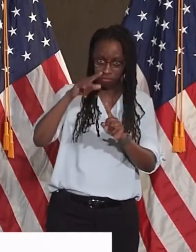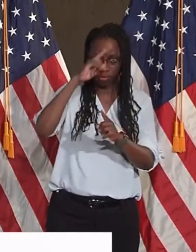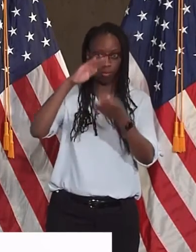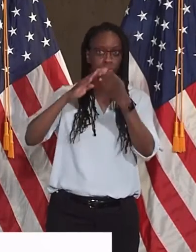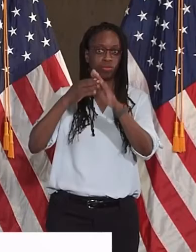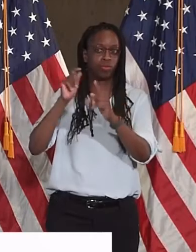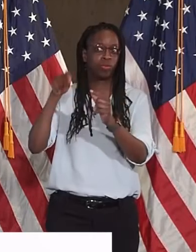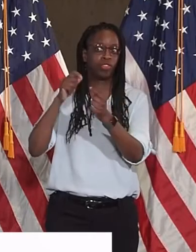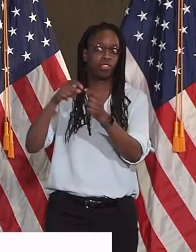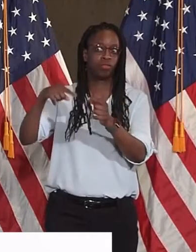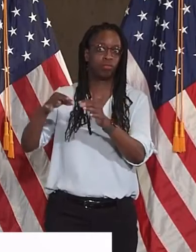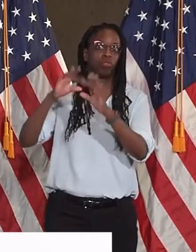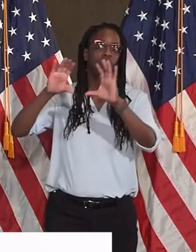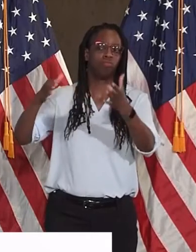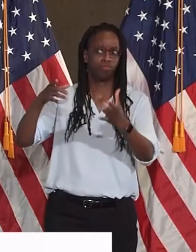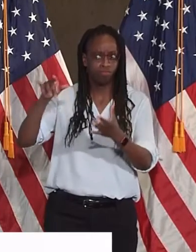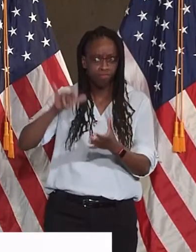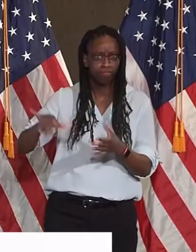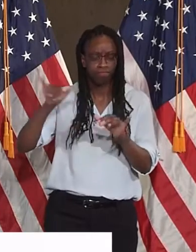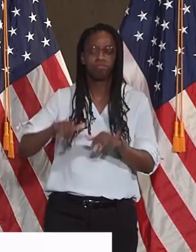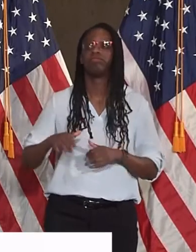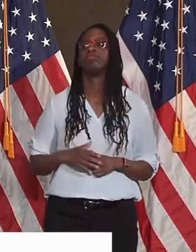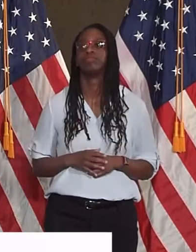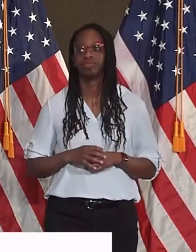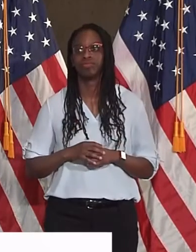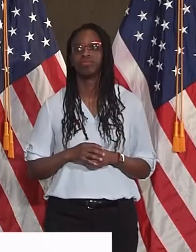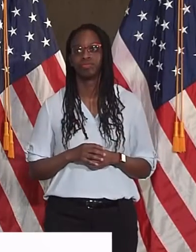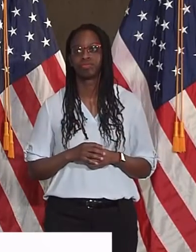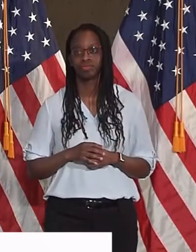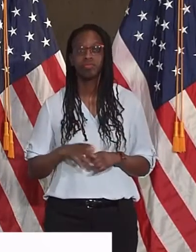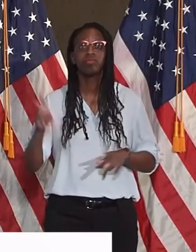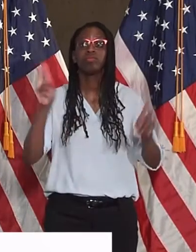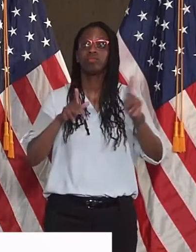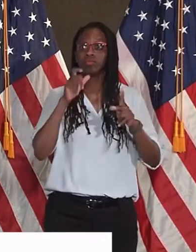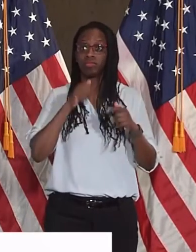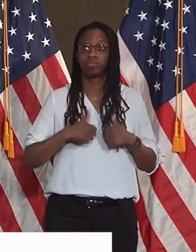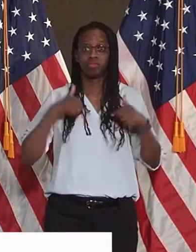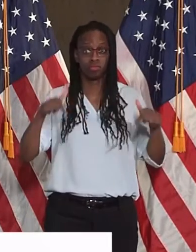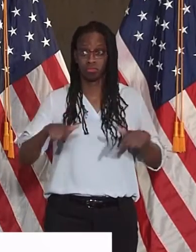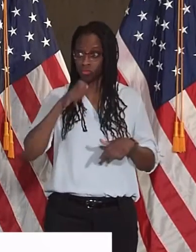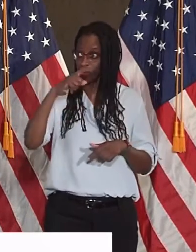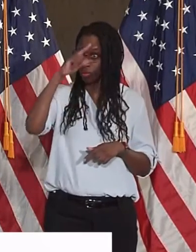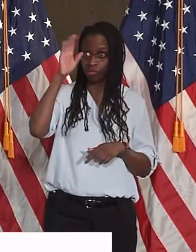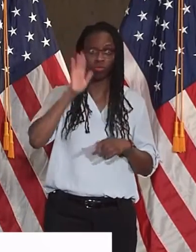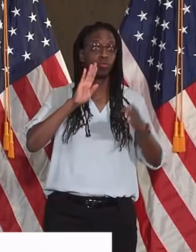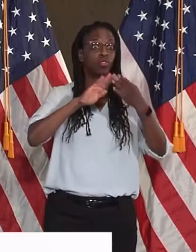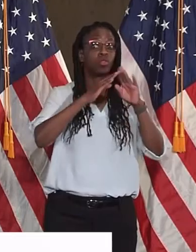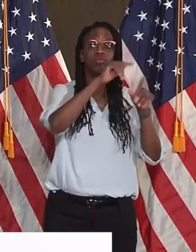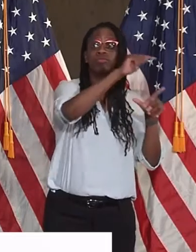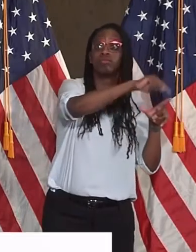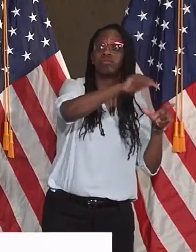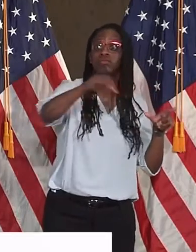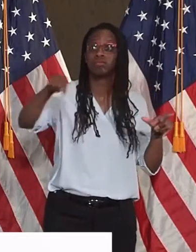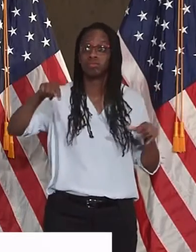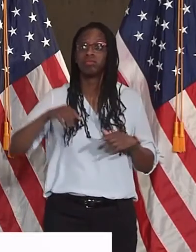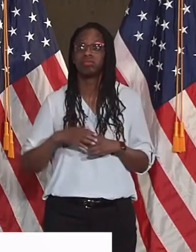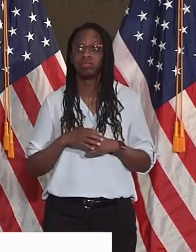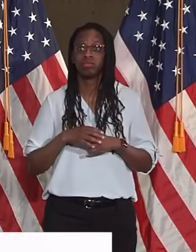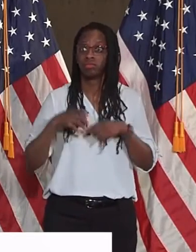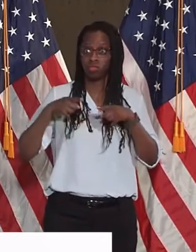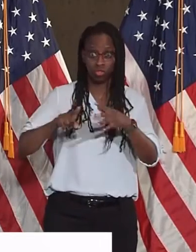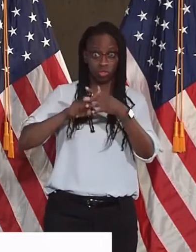Unemployment rates for residents of color spiked higher at the start of the pandemic. They continue to trend above other